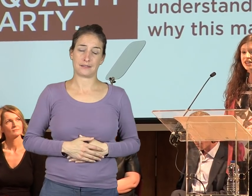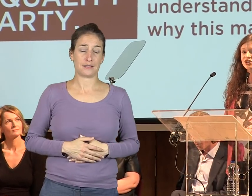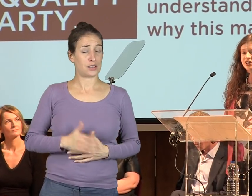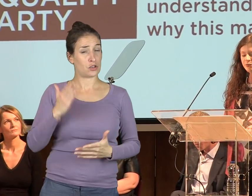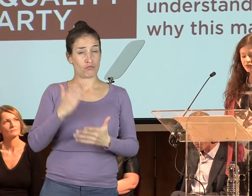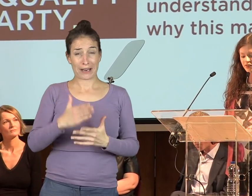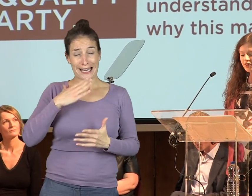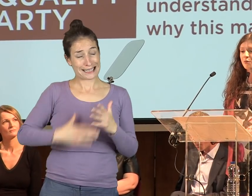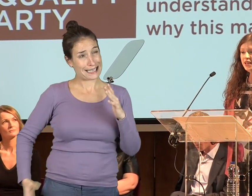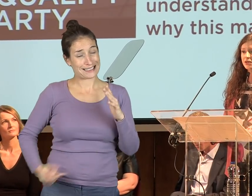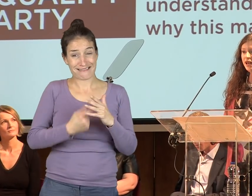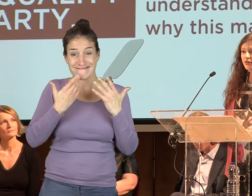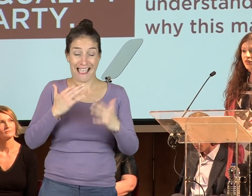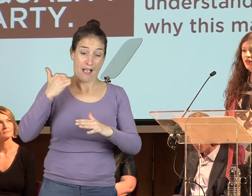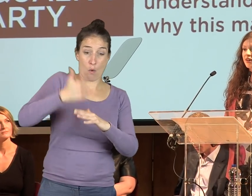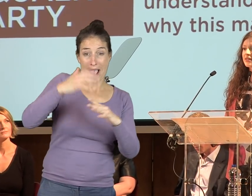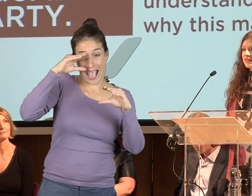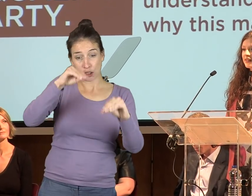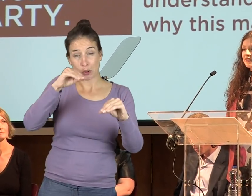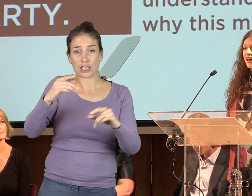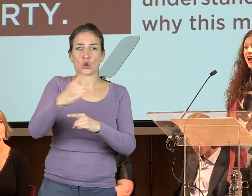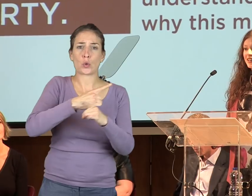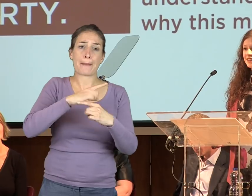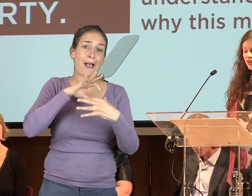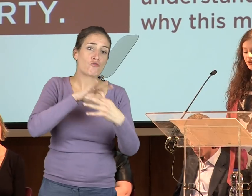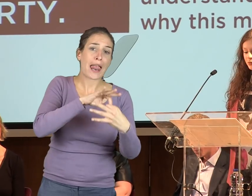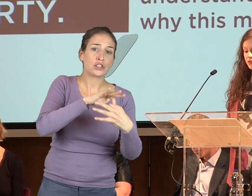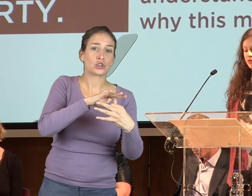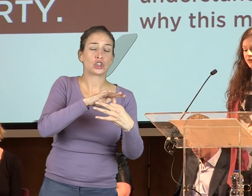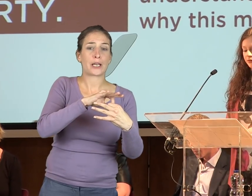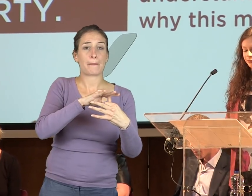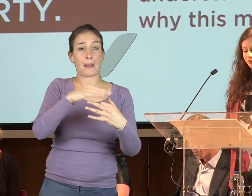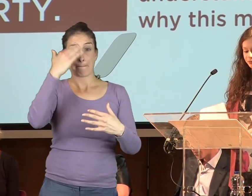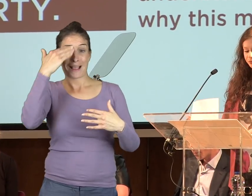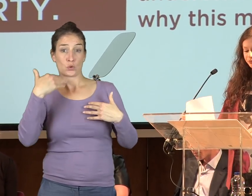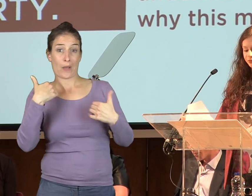in relationships, mental health, consent, and entitlement.